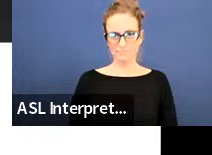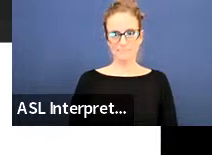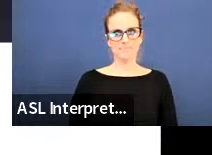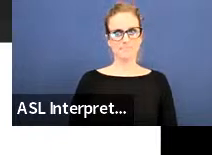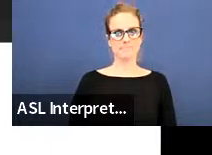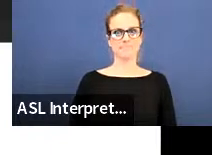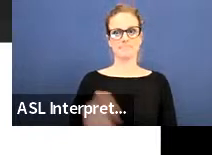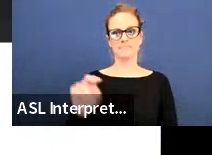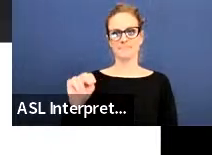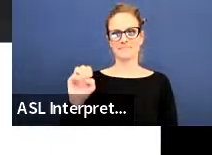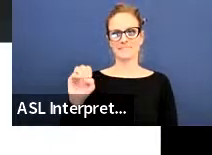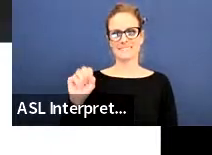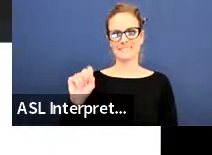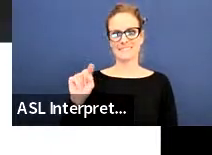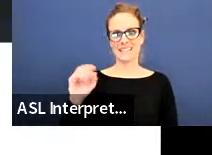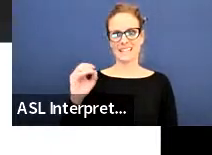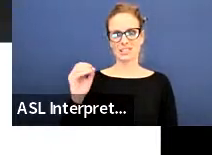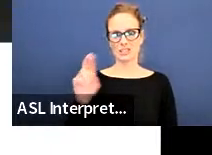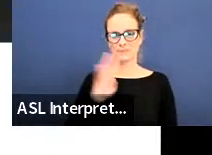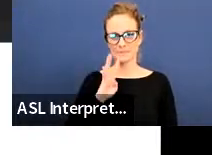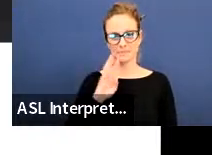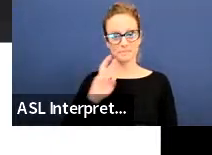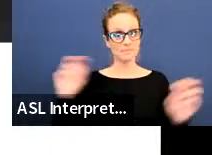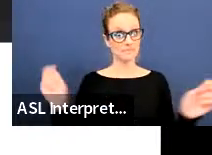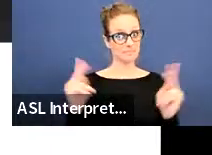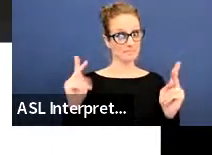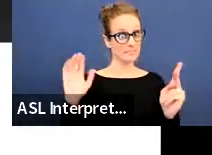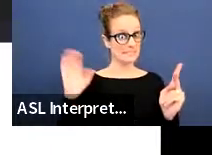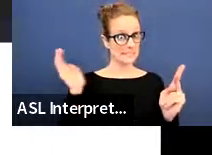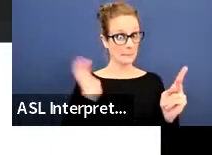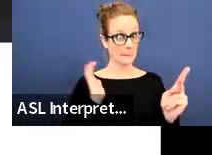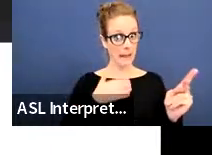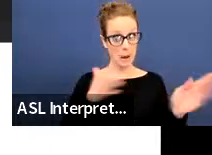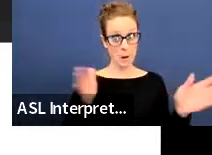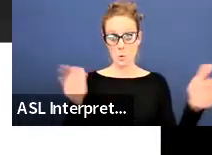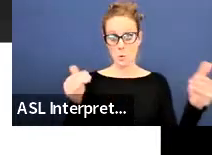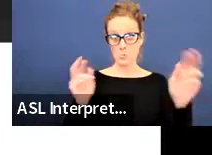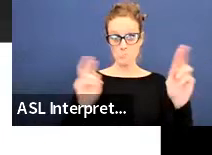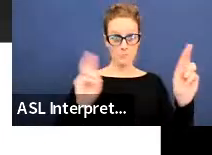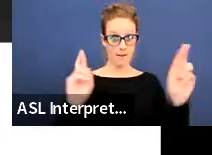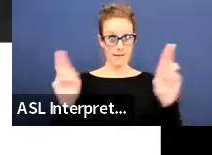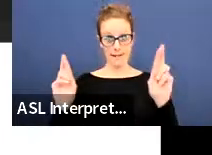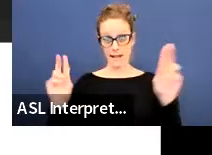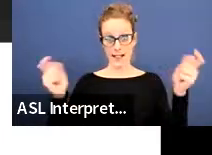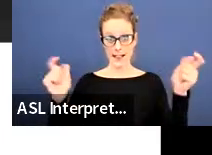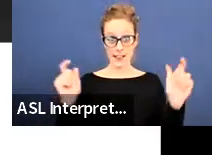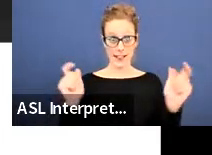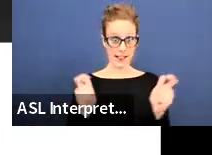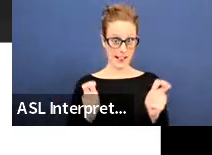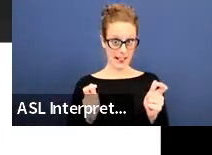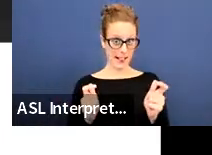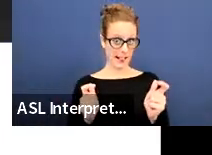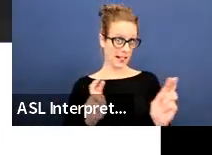Okay, it looks like our room is getting about there.